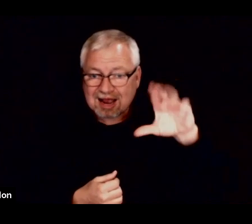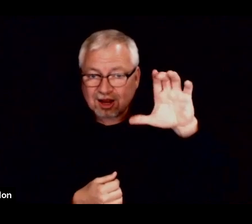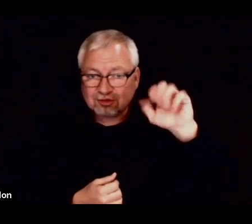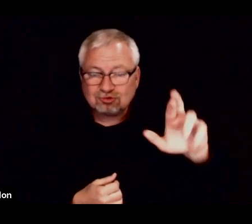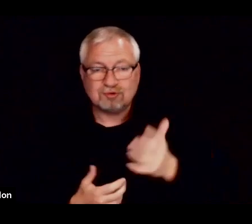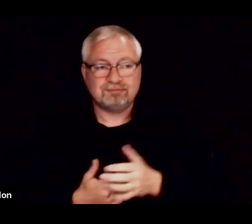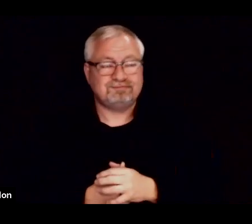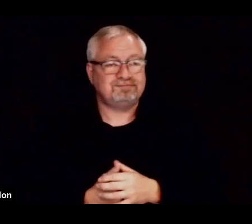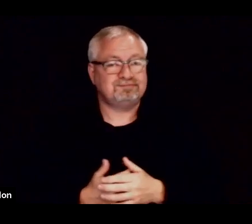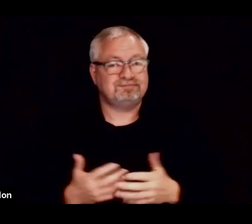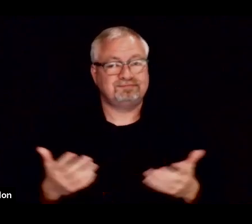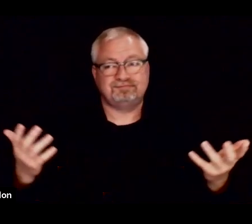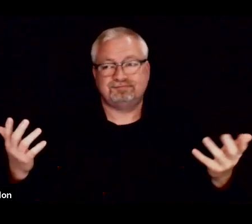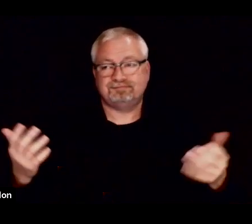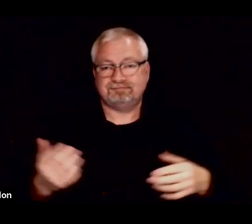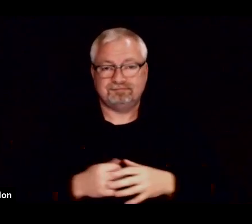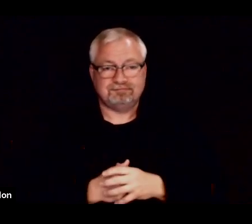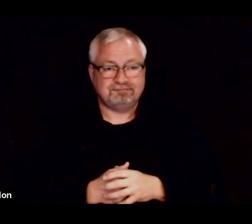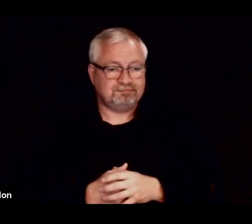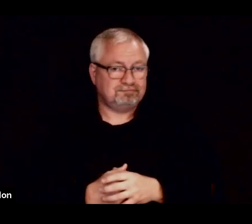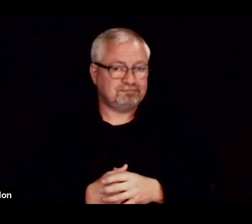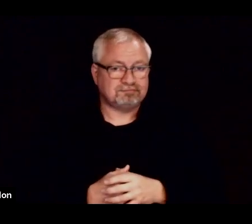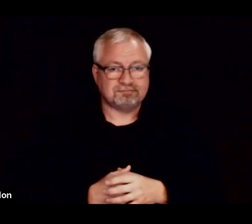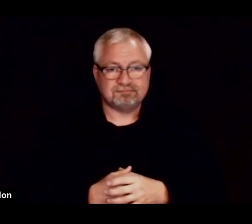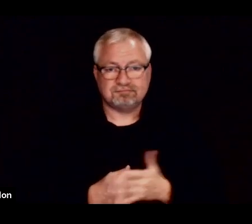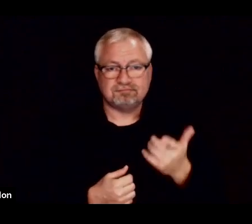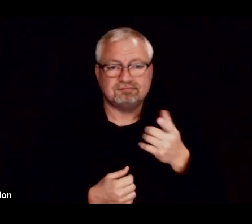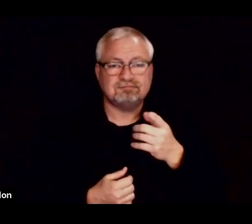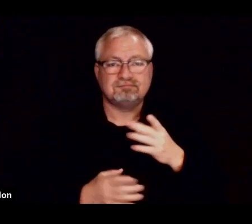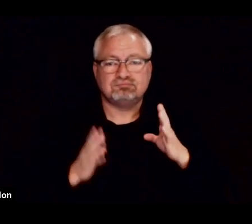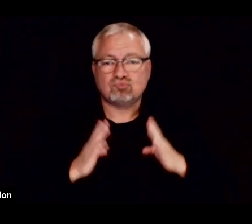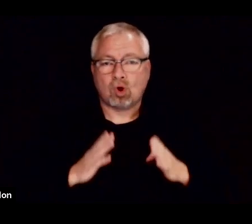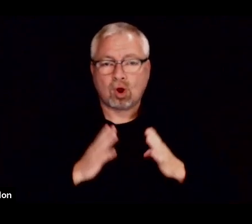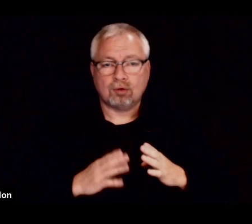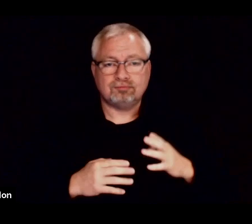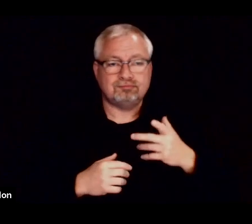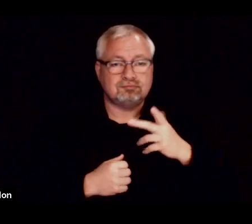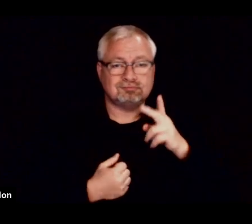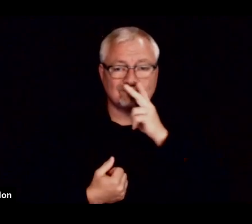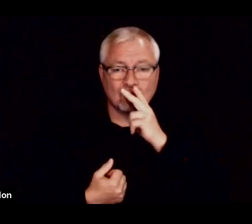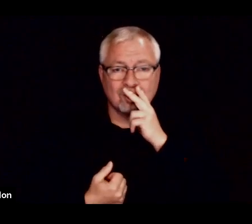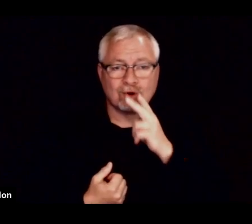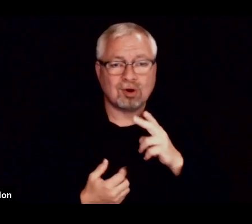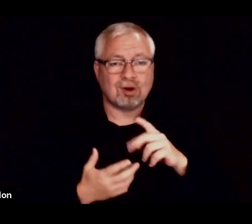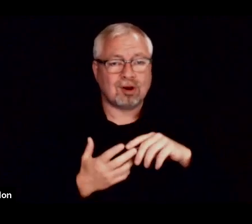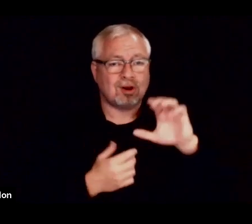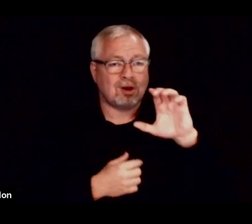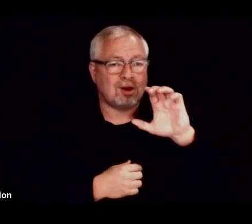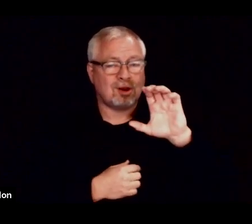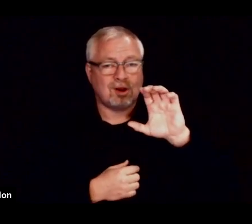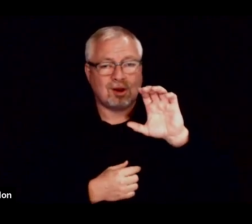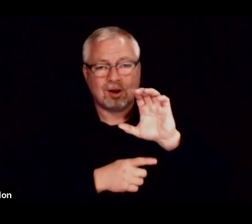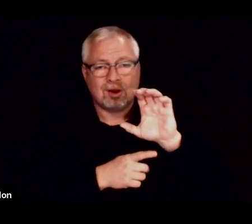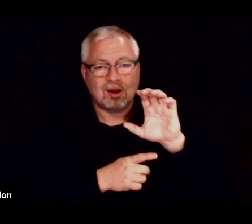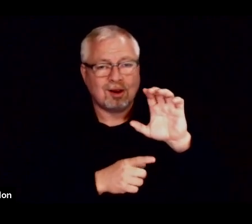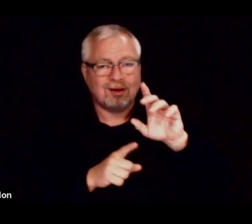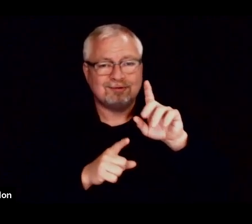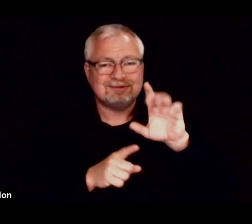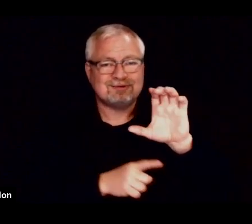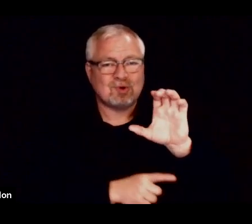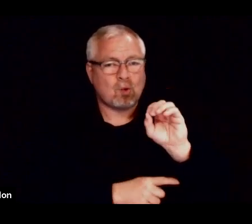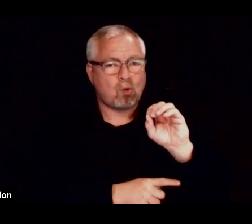as things like obesity, smoking, chronic kidney disease. All of these things